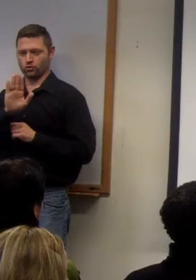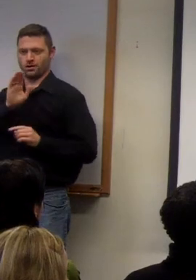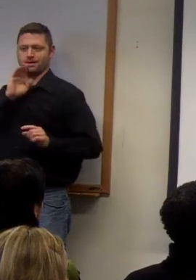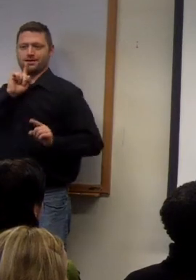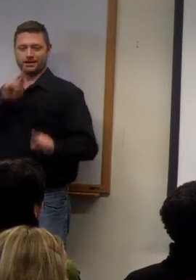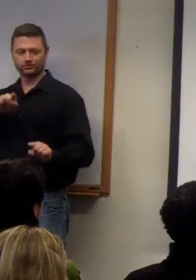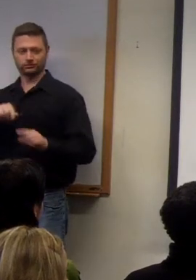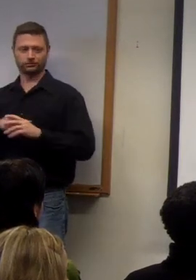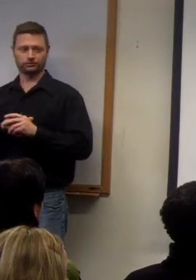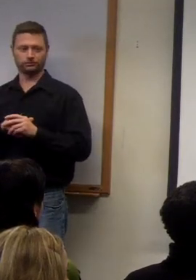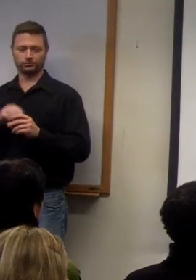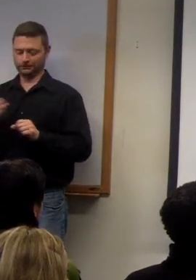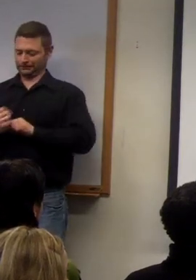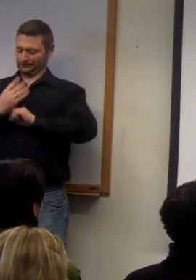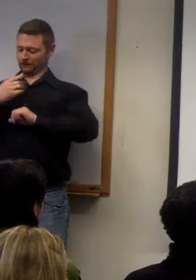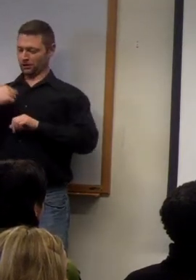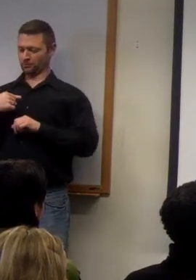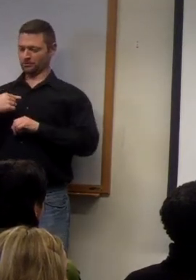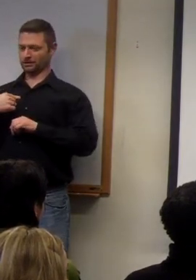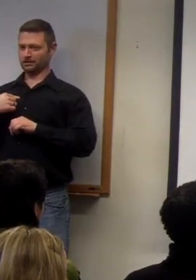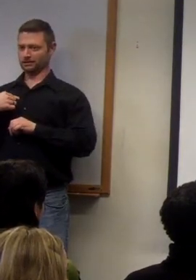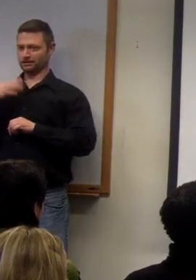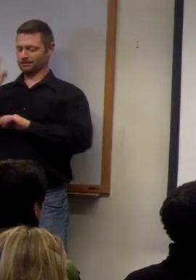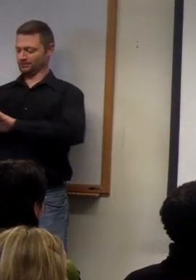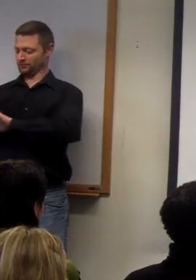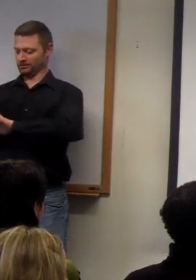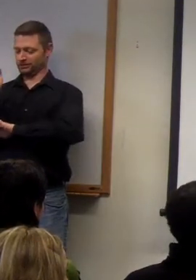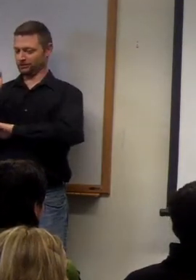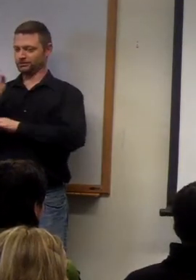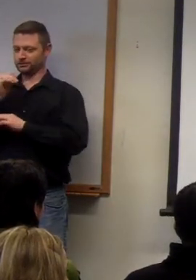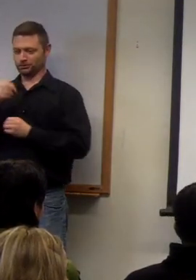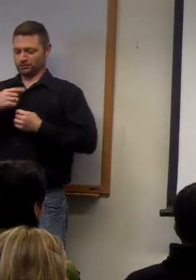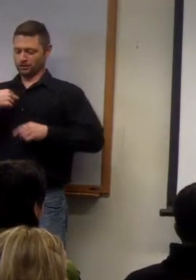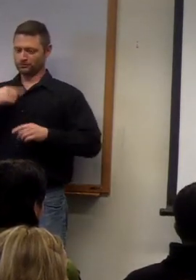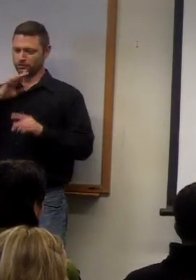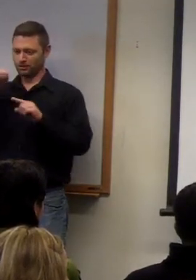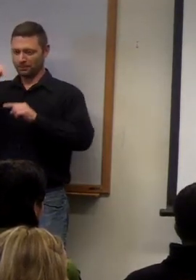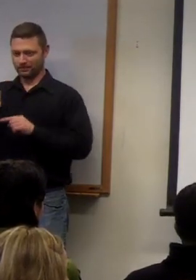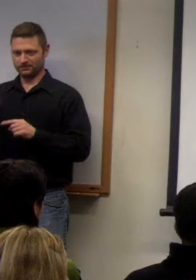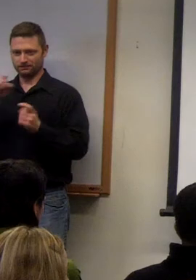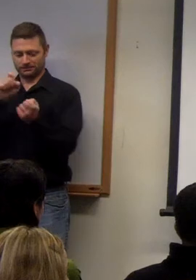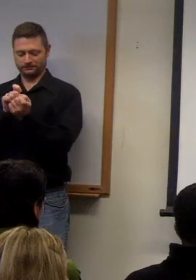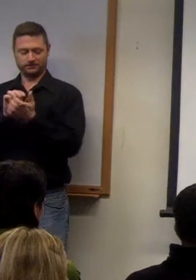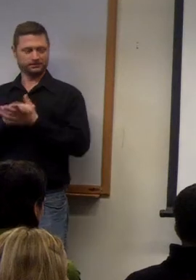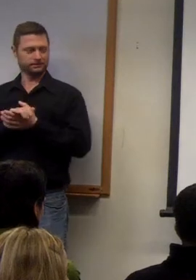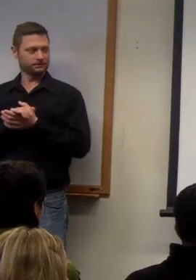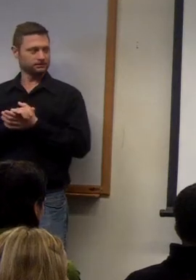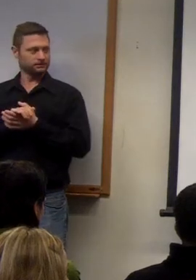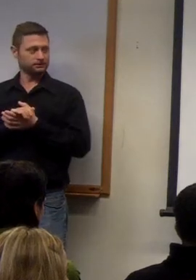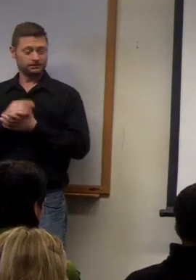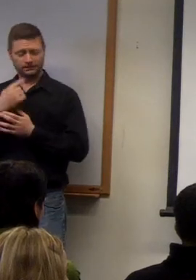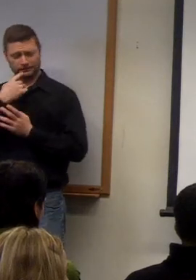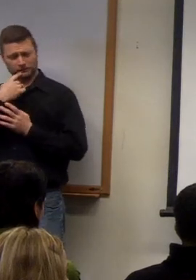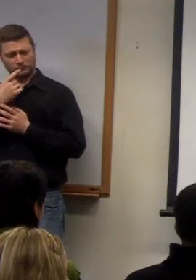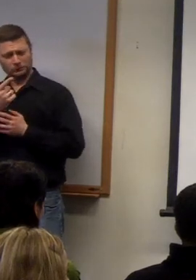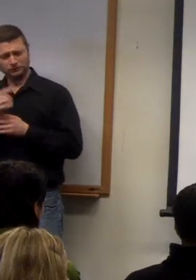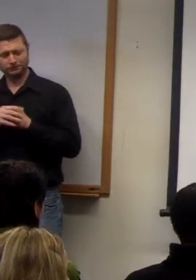And she has been such an inspiration to me, and I'm not poking fun at her. But what I told her is that I just simply said